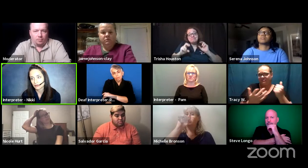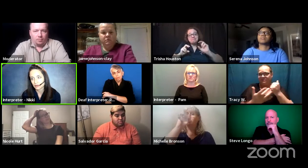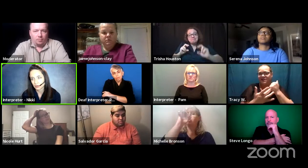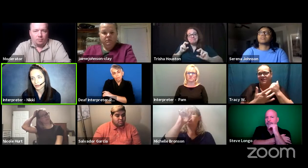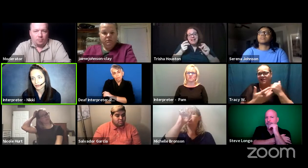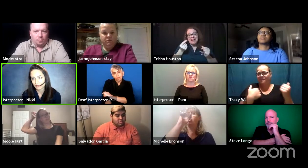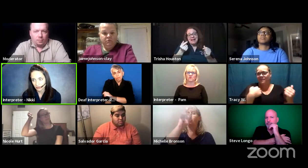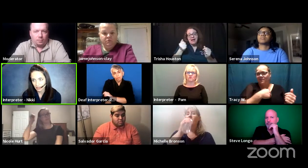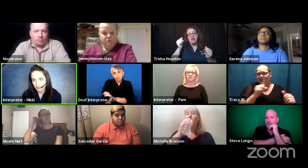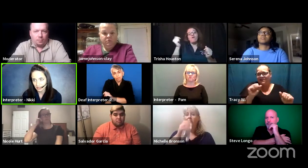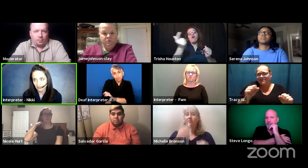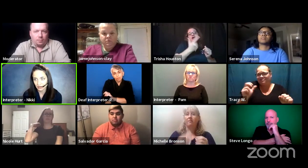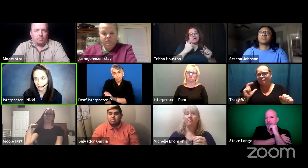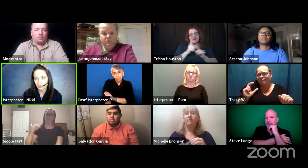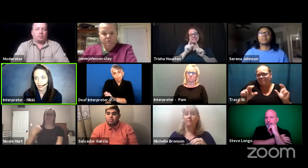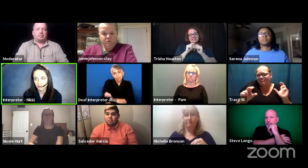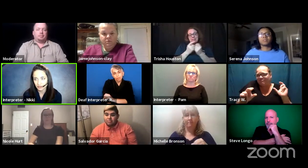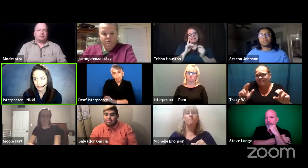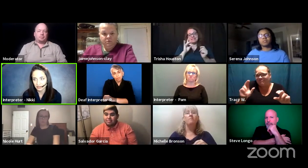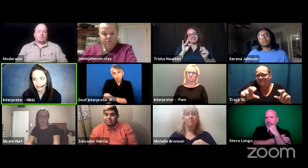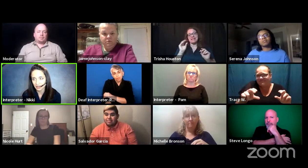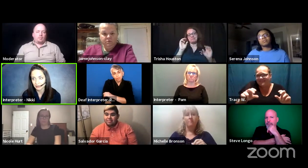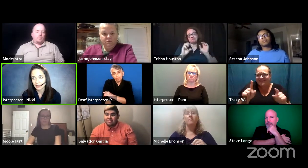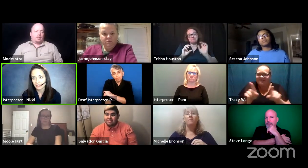Since we don't have a fundraising effort at this time,